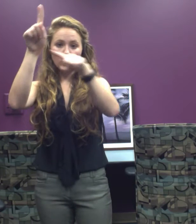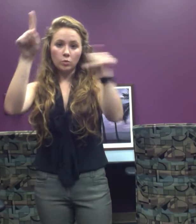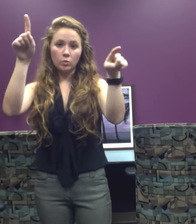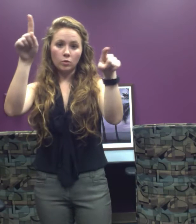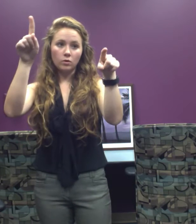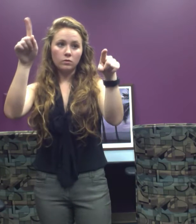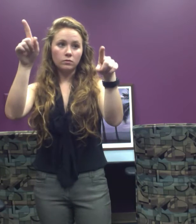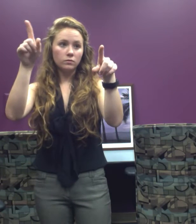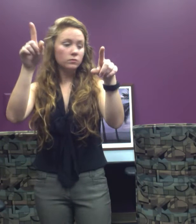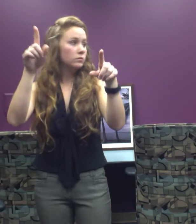And